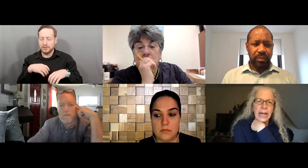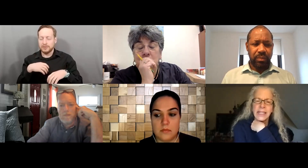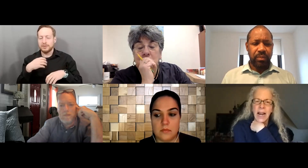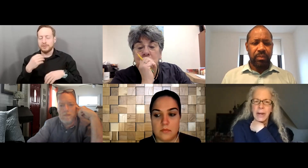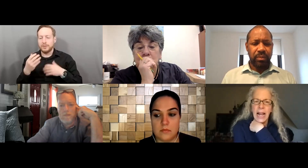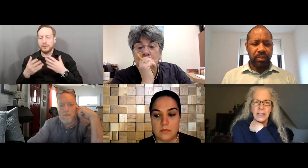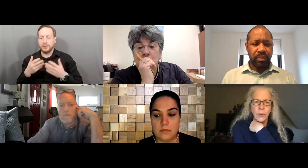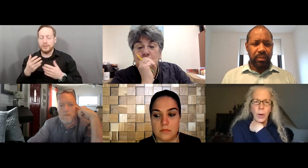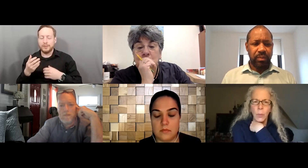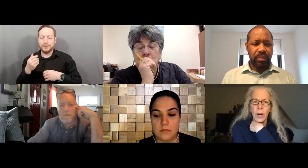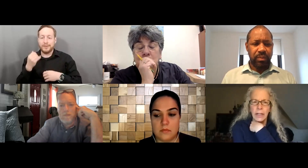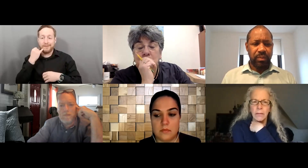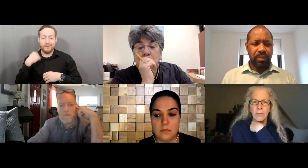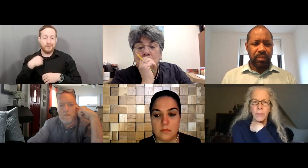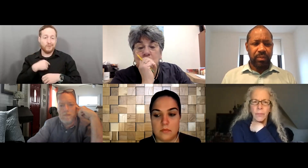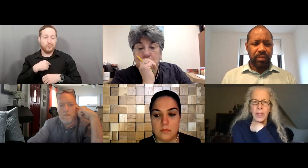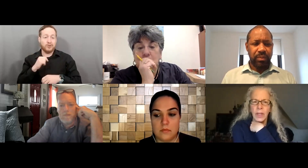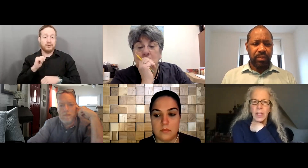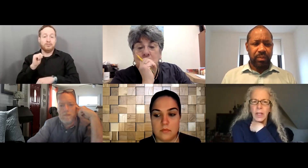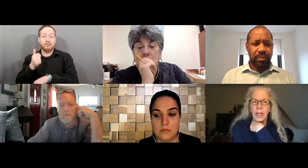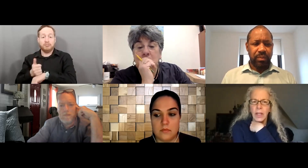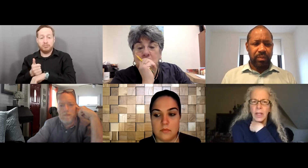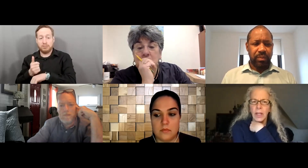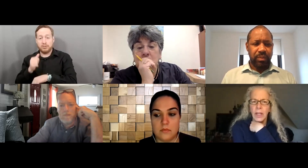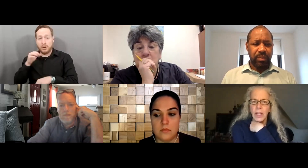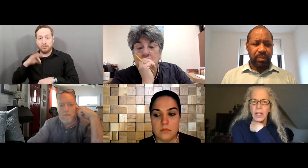But it has not been active for quite a while.